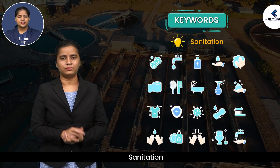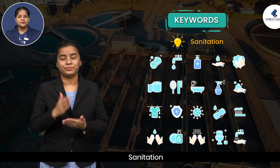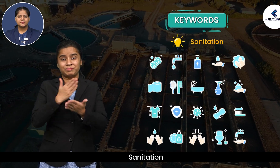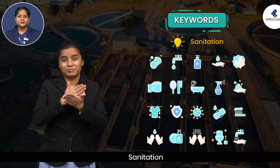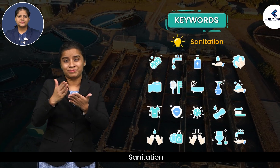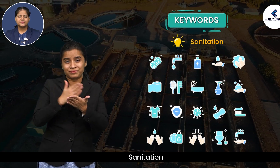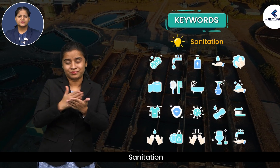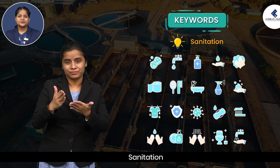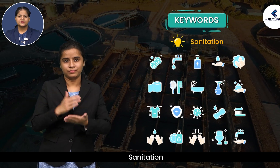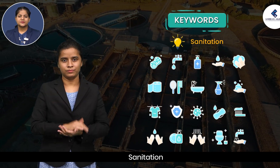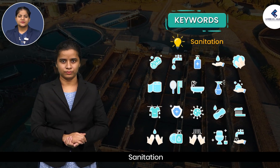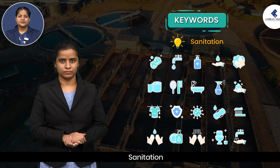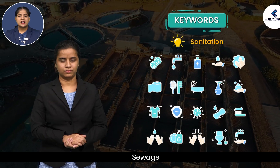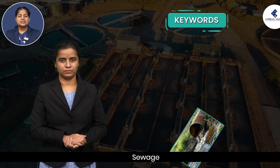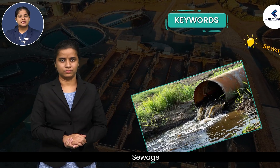sanitation,